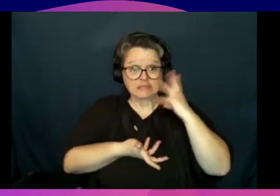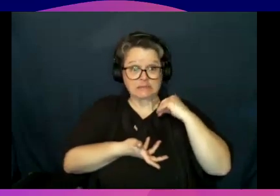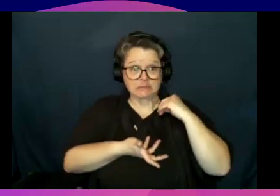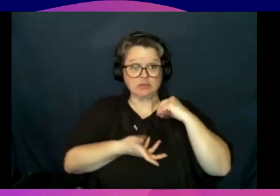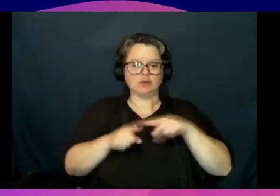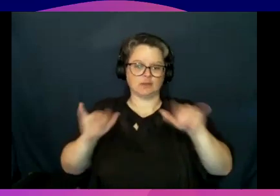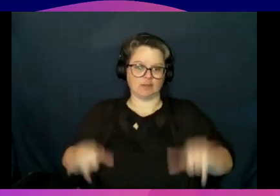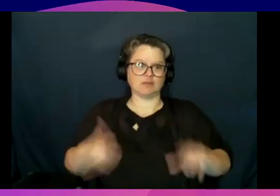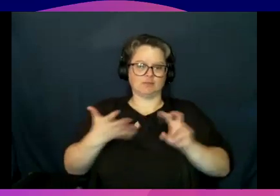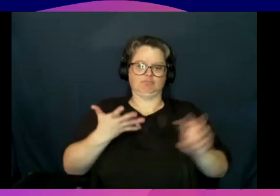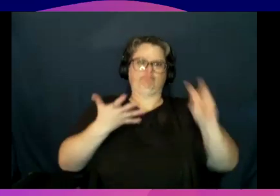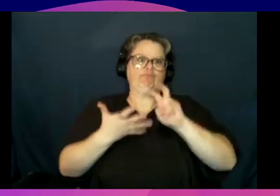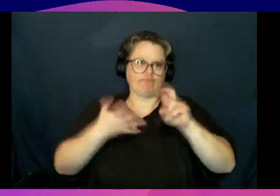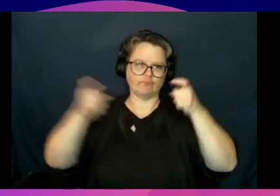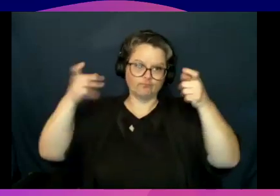that last point,